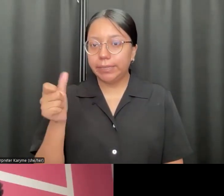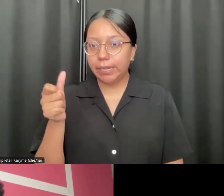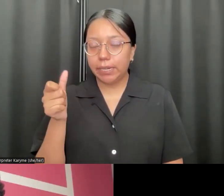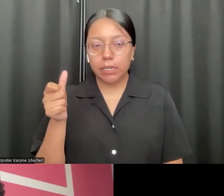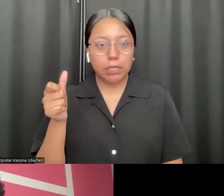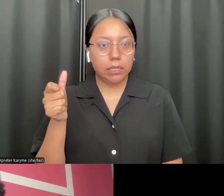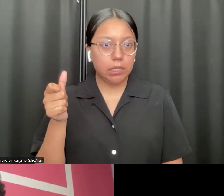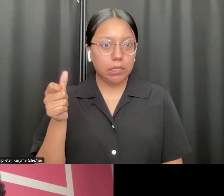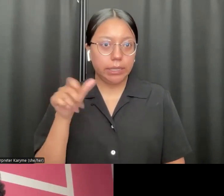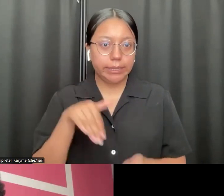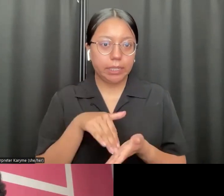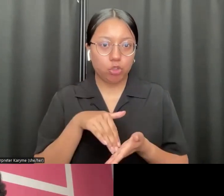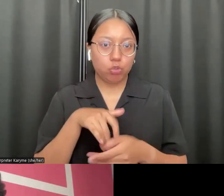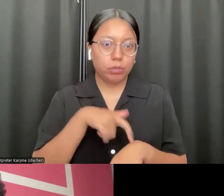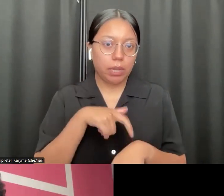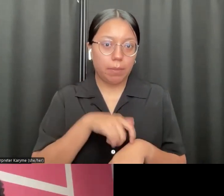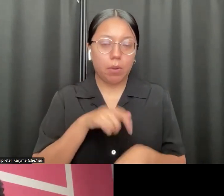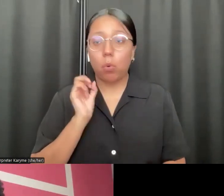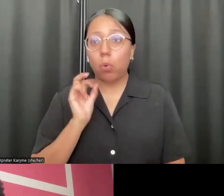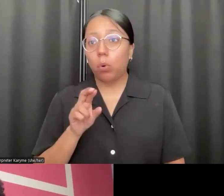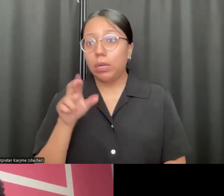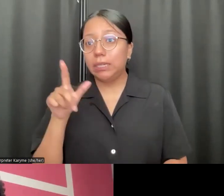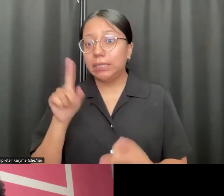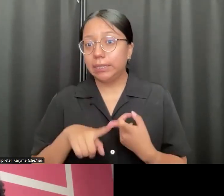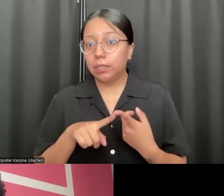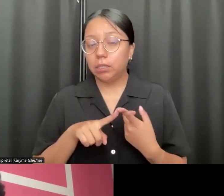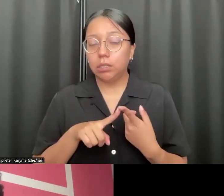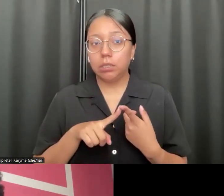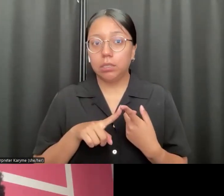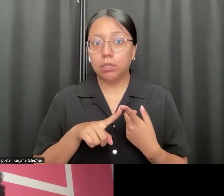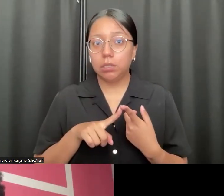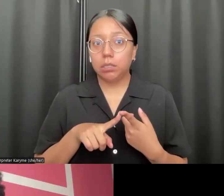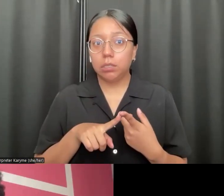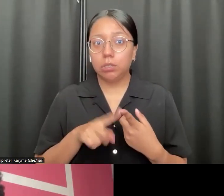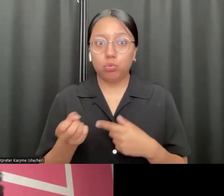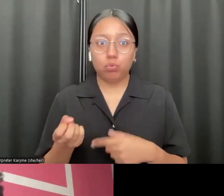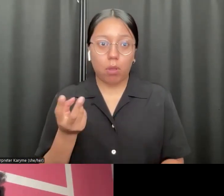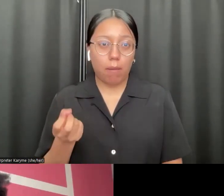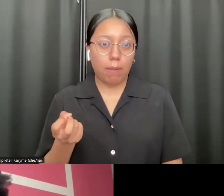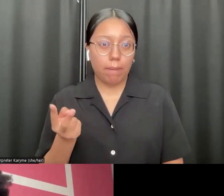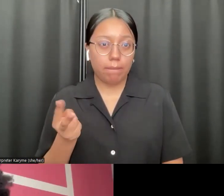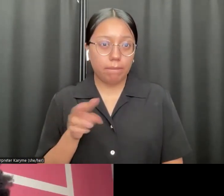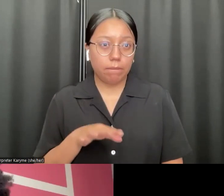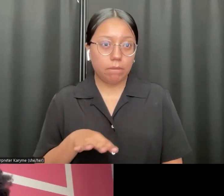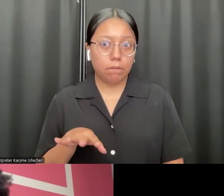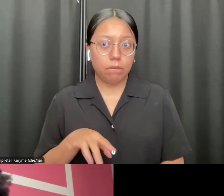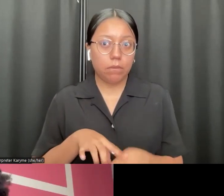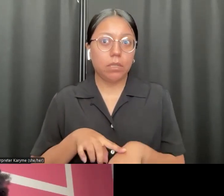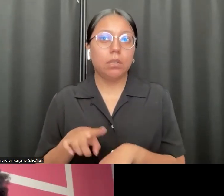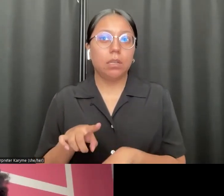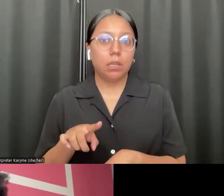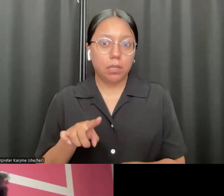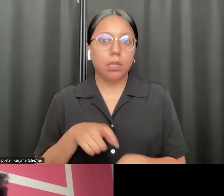Time, or till 12, and then 12:10 for